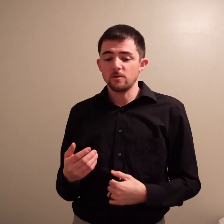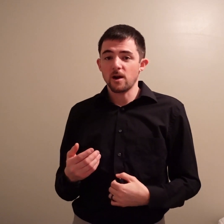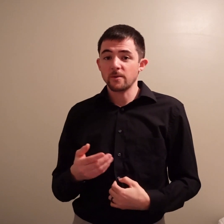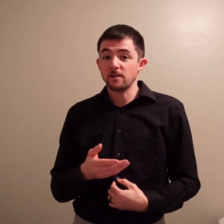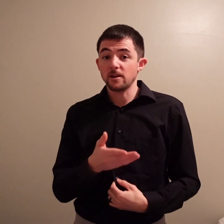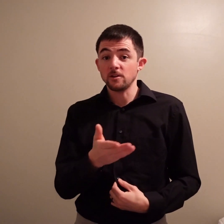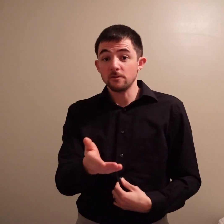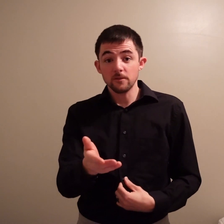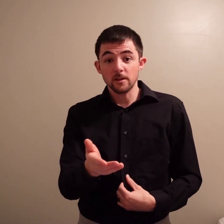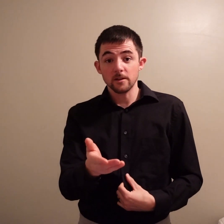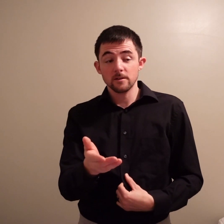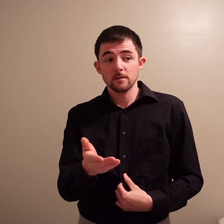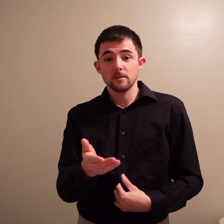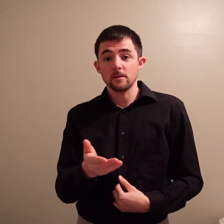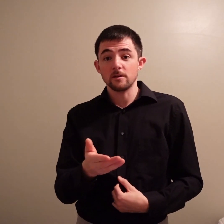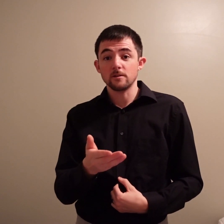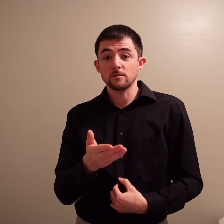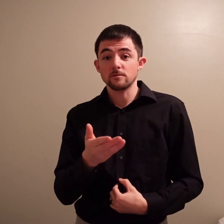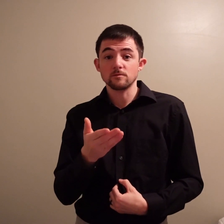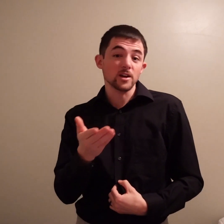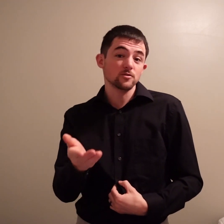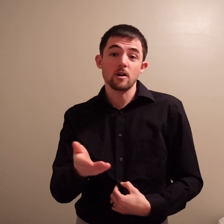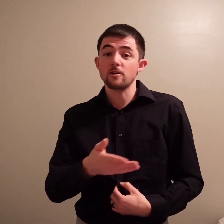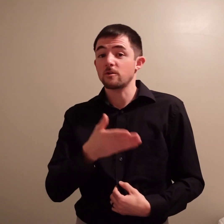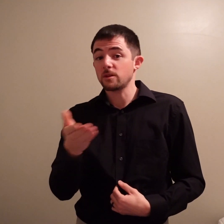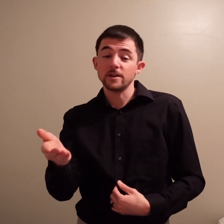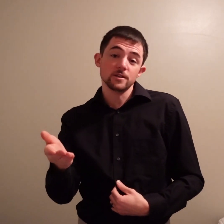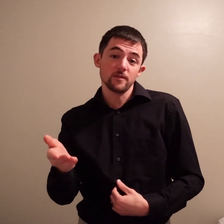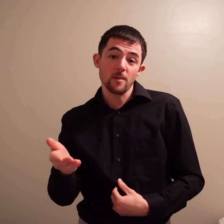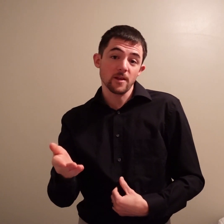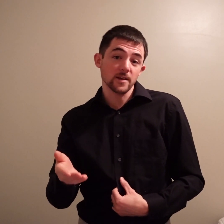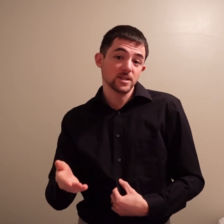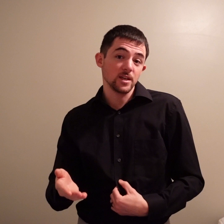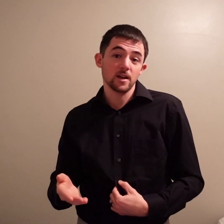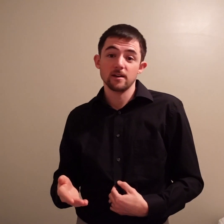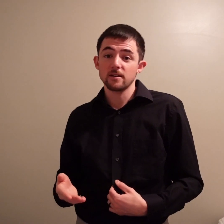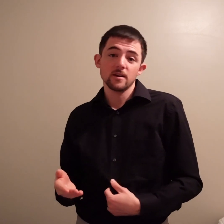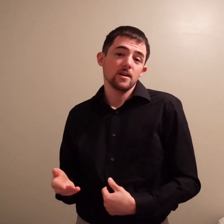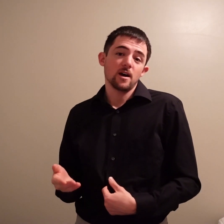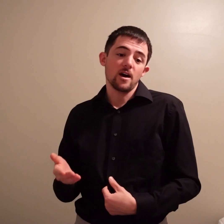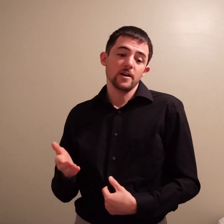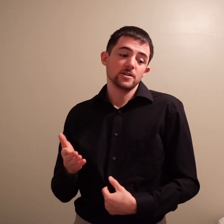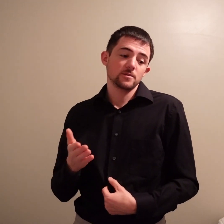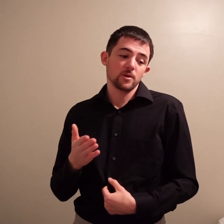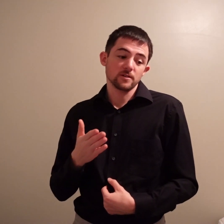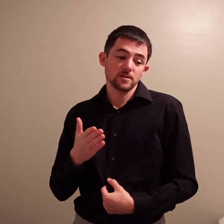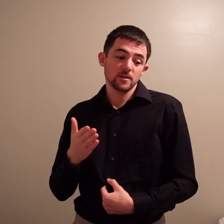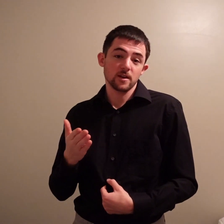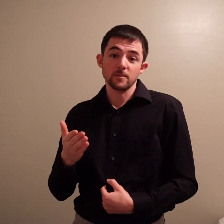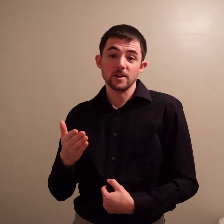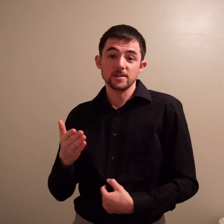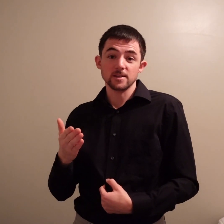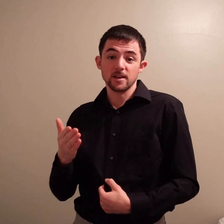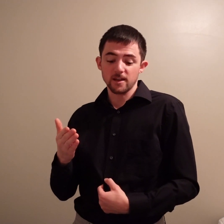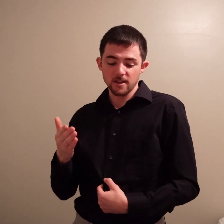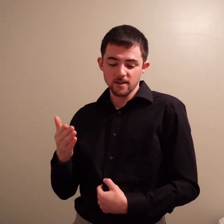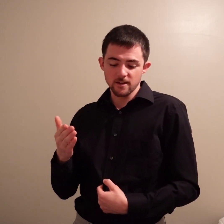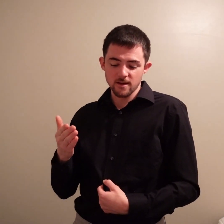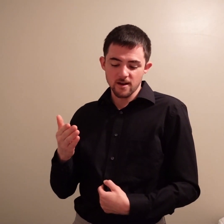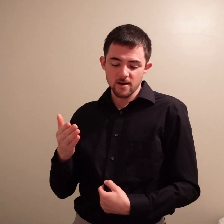I'm going to let you fill in the restaurant or place your family likes to eat at. I personally am going to say,